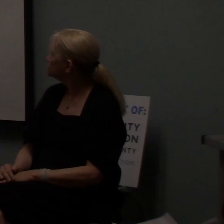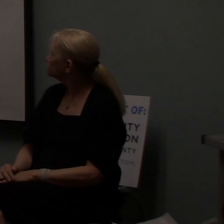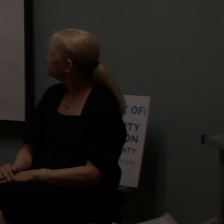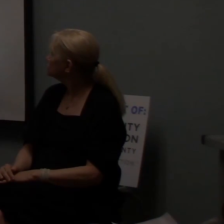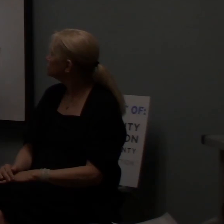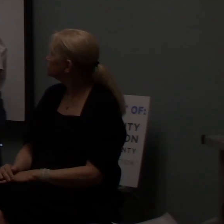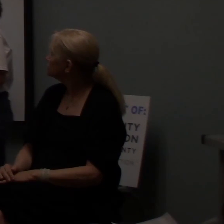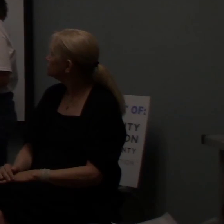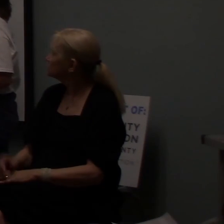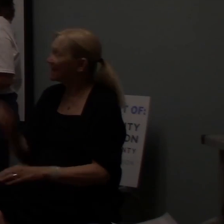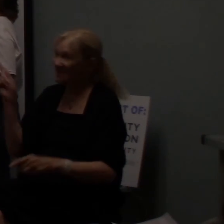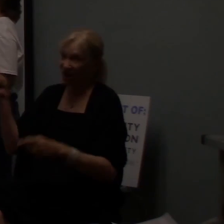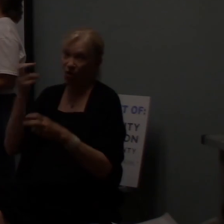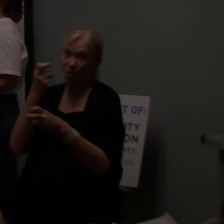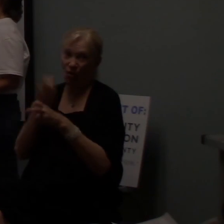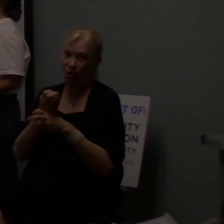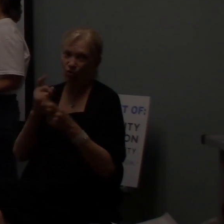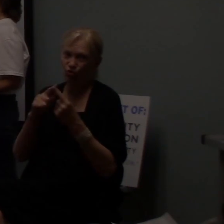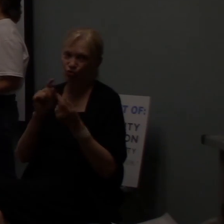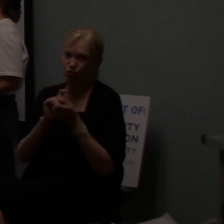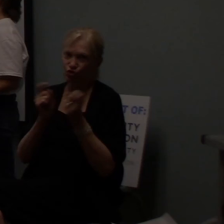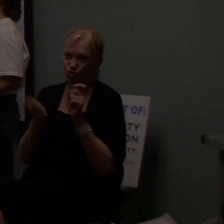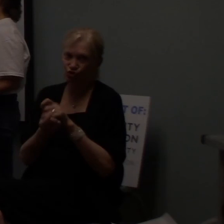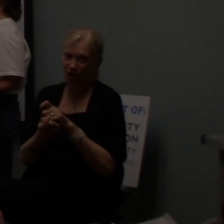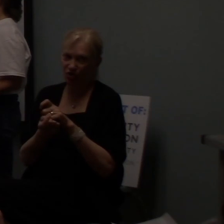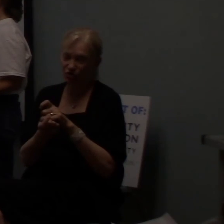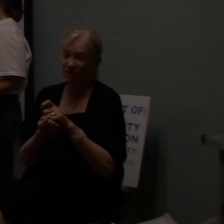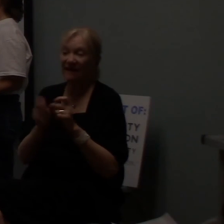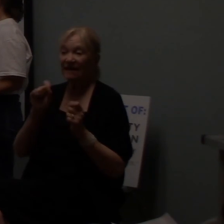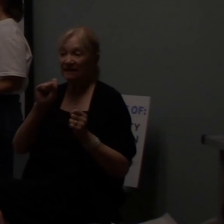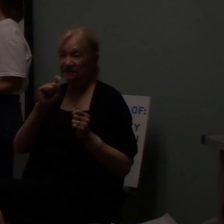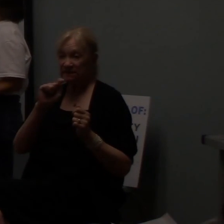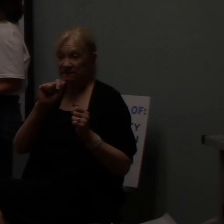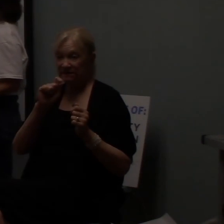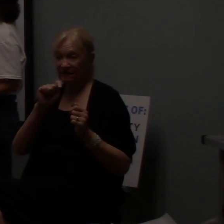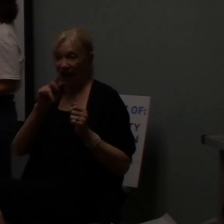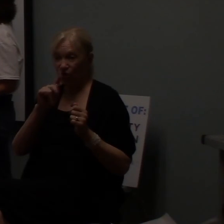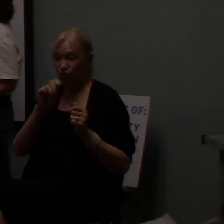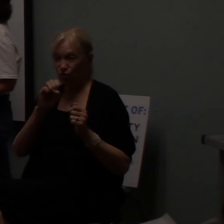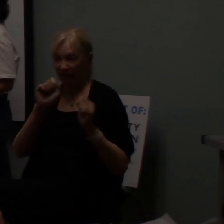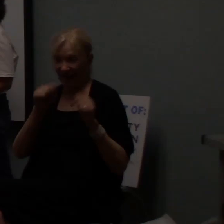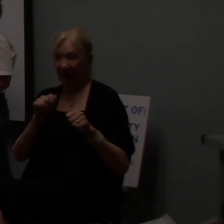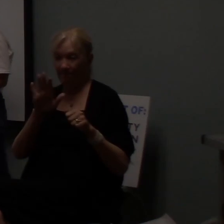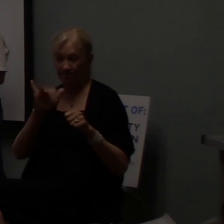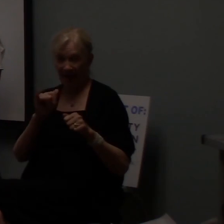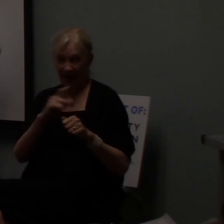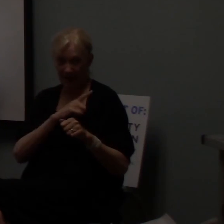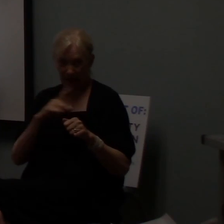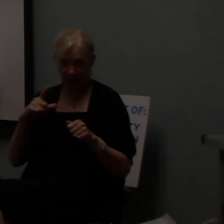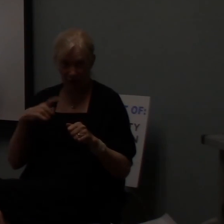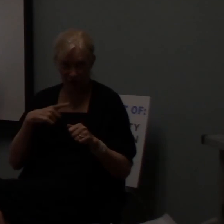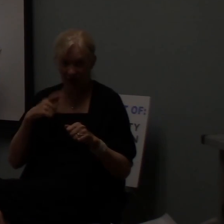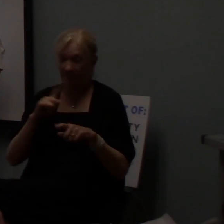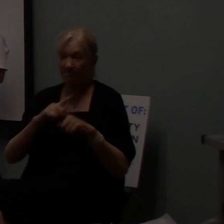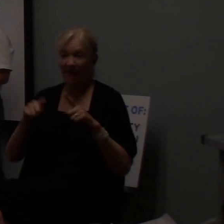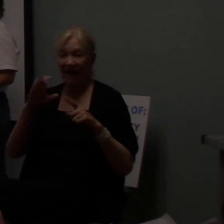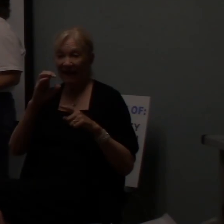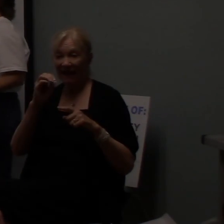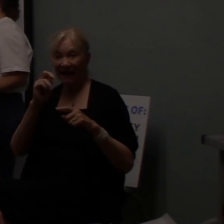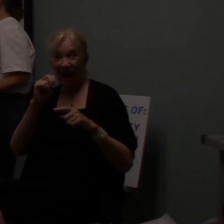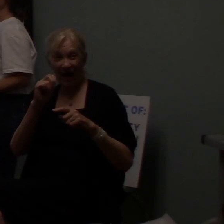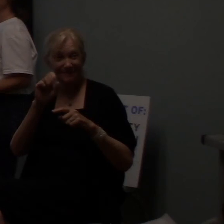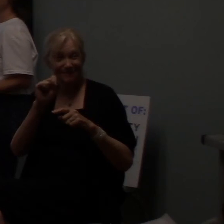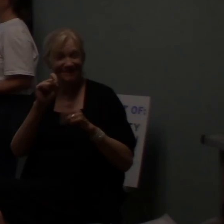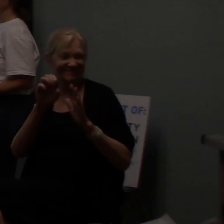to change. So statute can be changed by the legislators, by the General Assembly, but Constitution can only